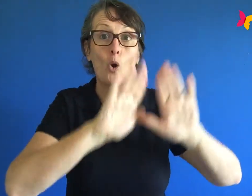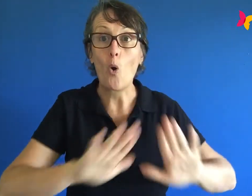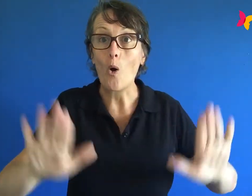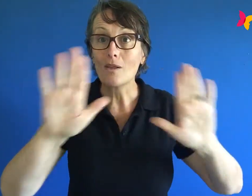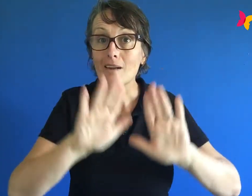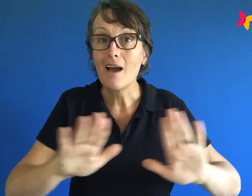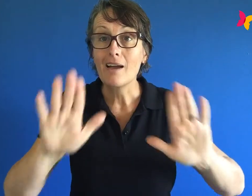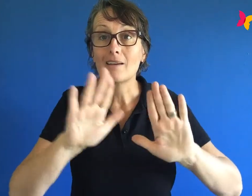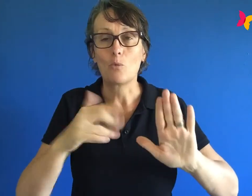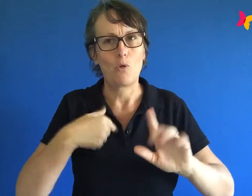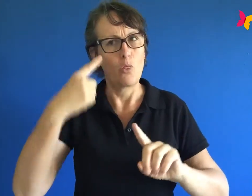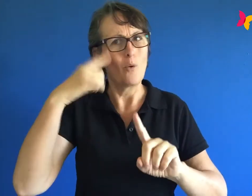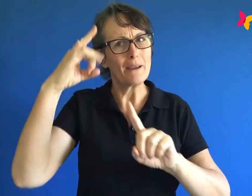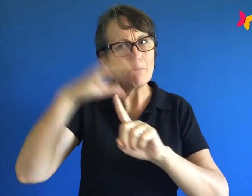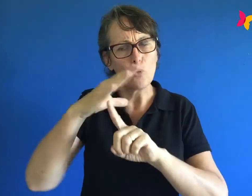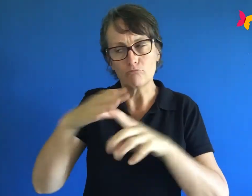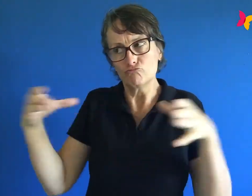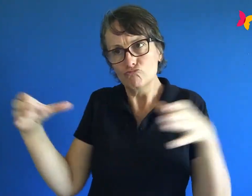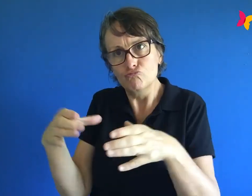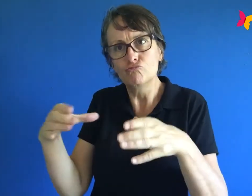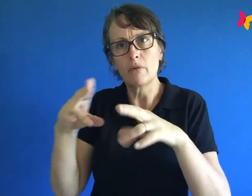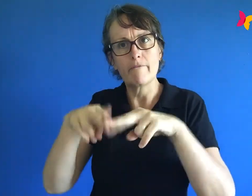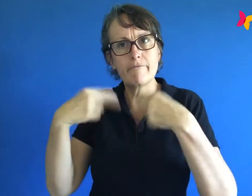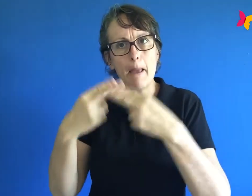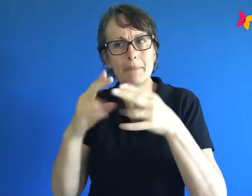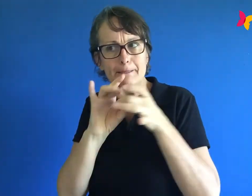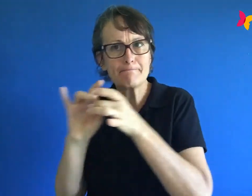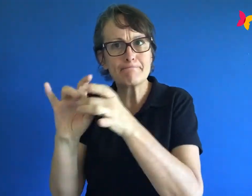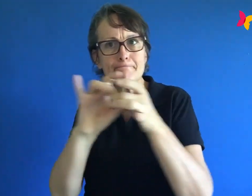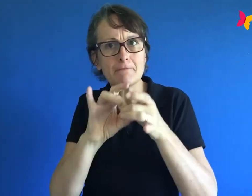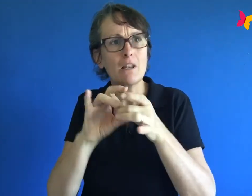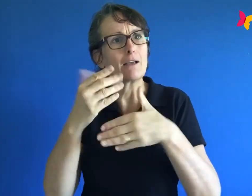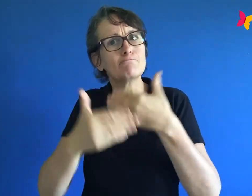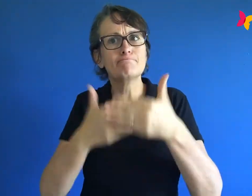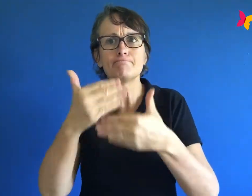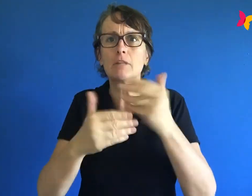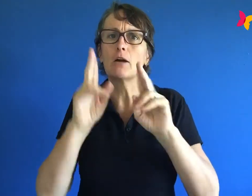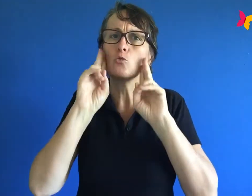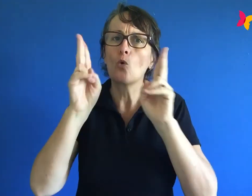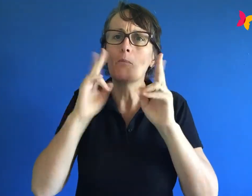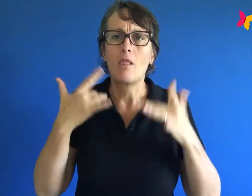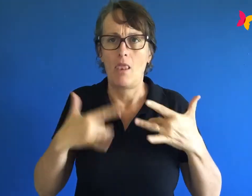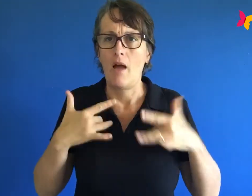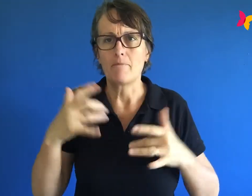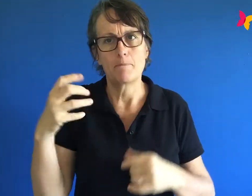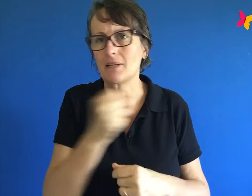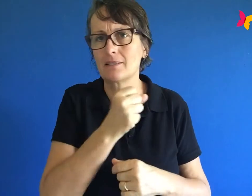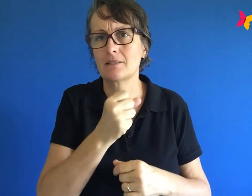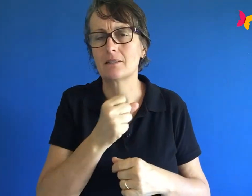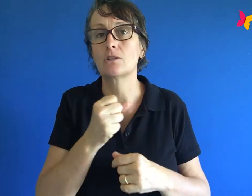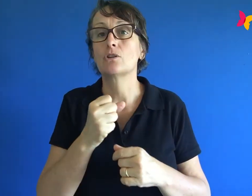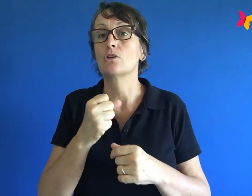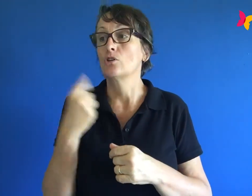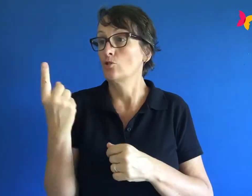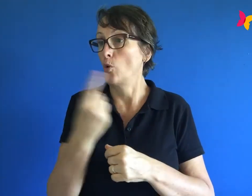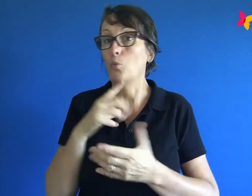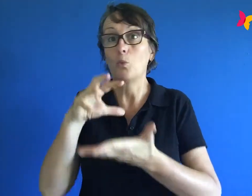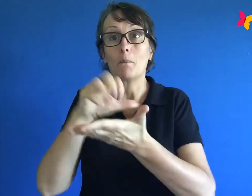really important to try and keep the wheels turning on our family. And so we booked a holiday to